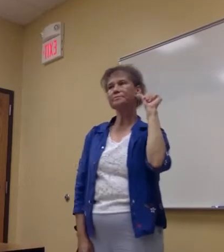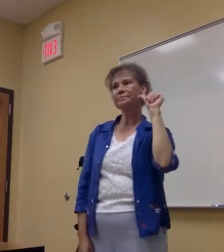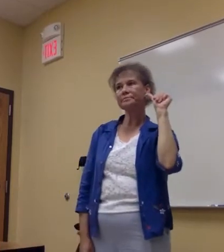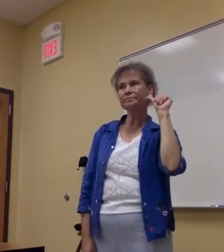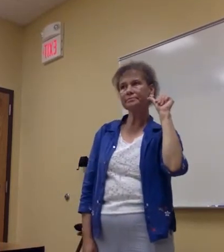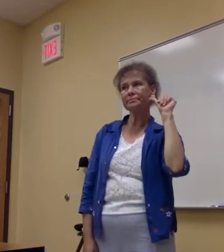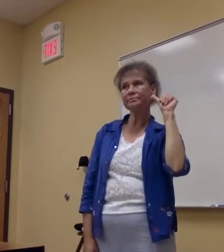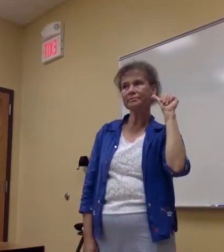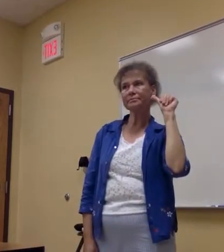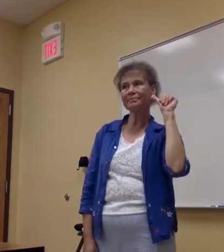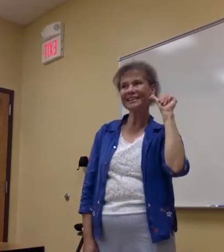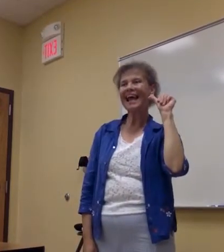Aunt or aunt.